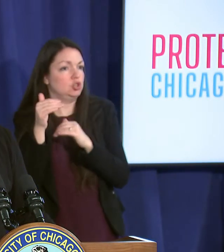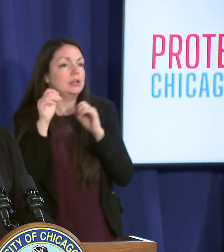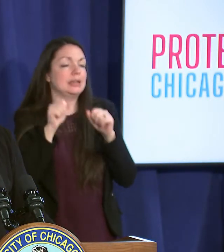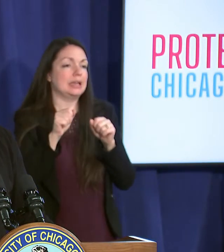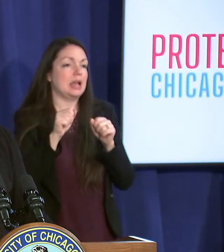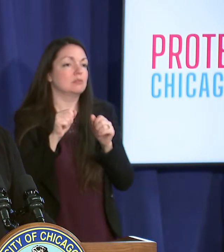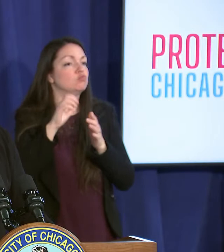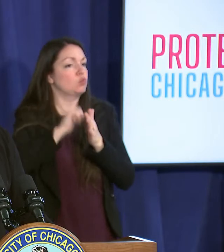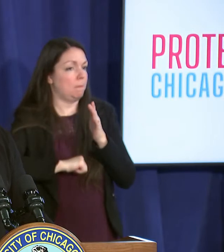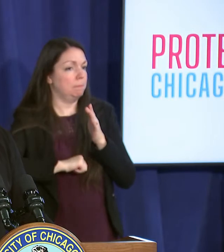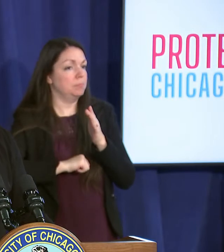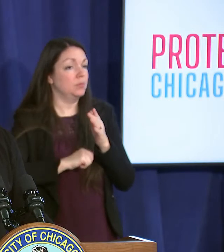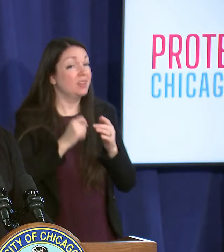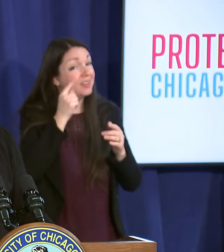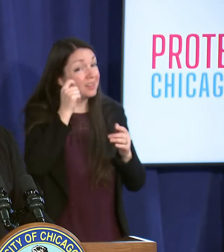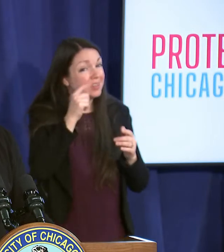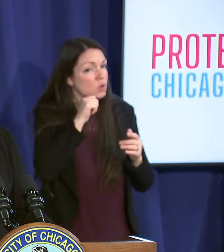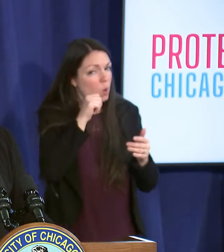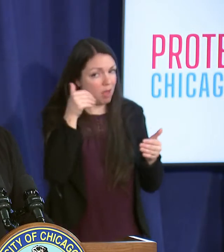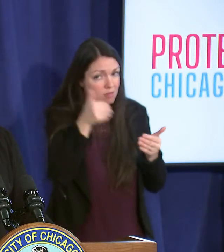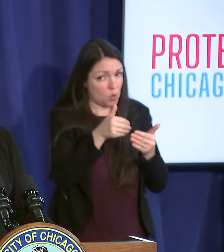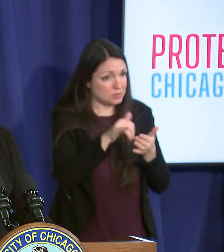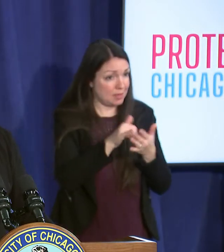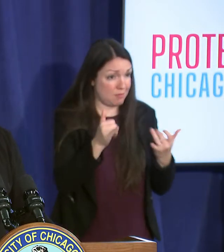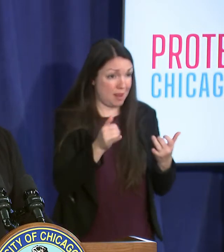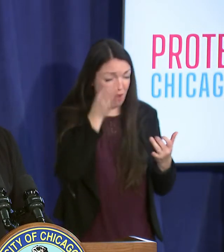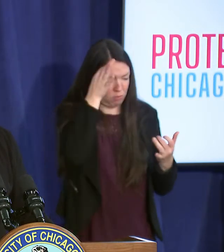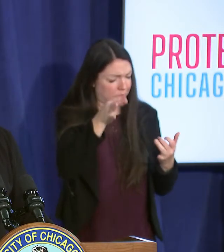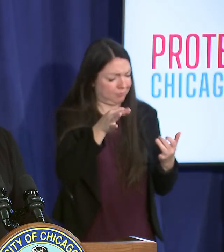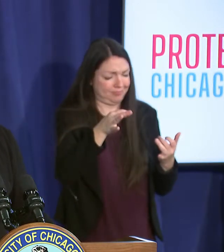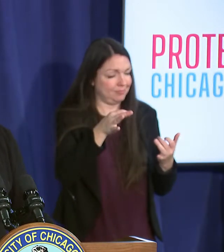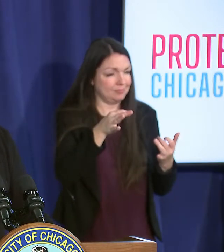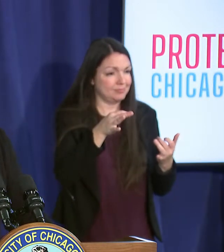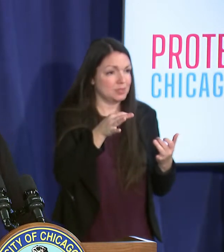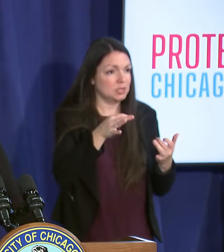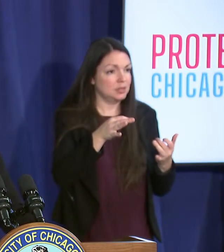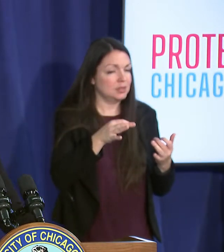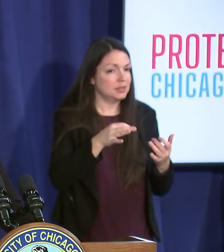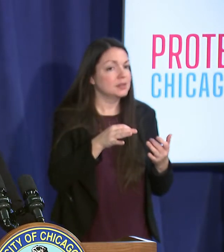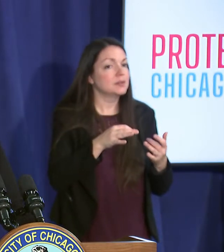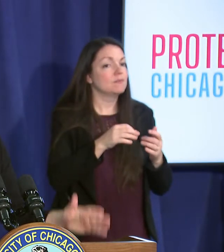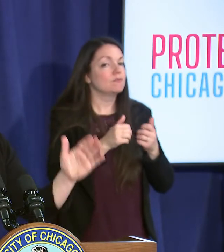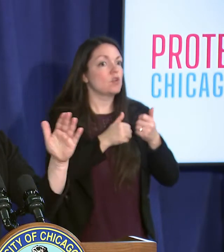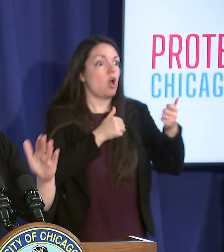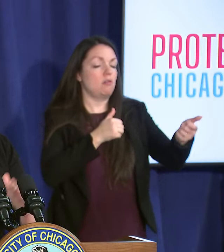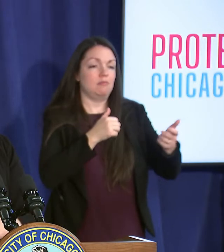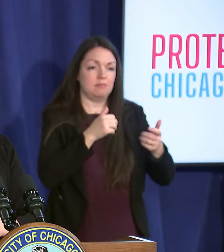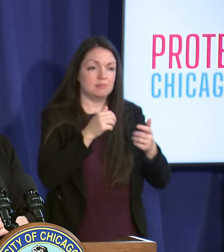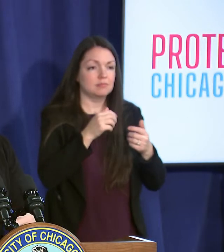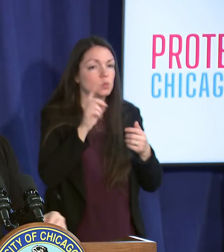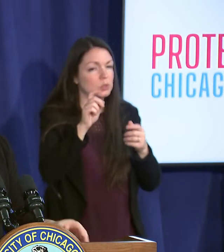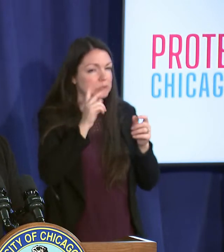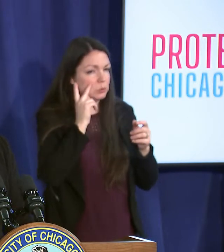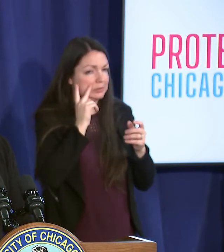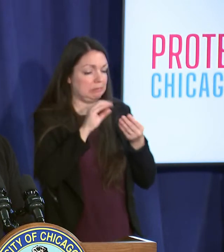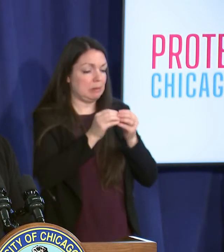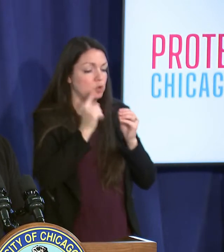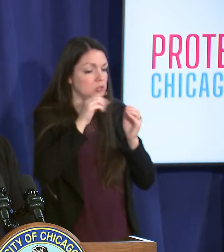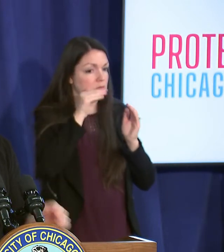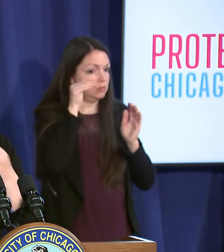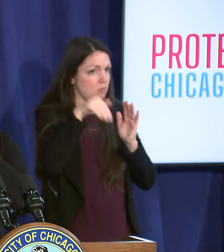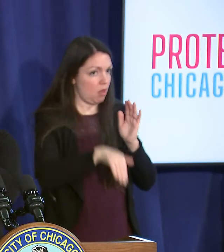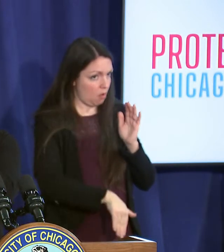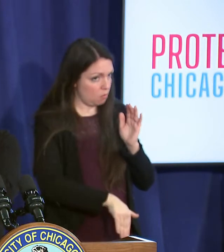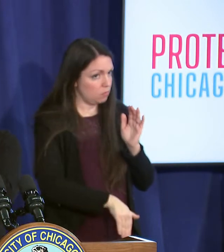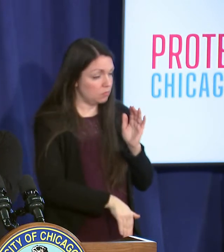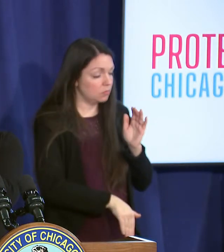restrictions. We are nowhere near doing that yet in Chicago, just to be extremely clear. We'll need to see us come, well down back to